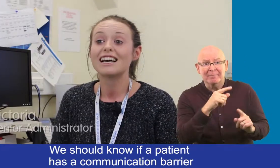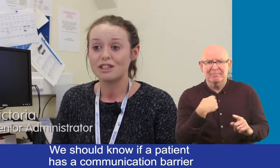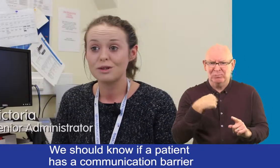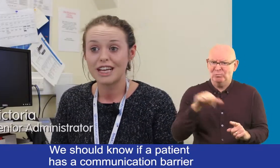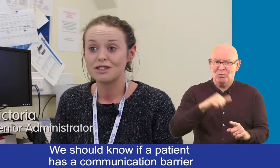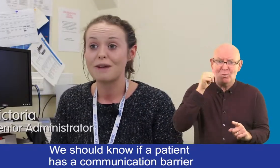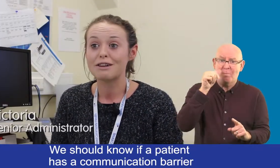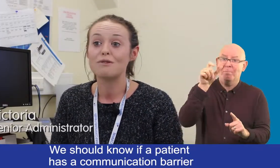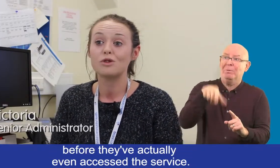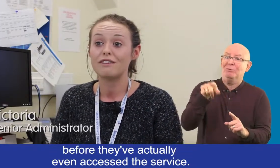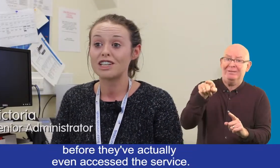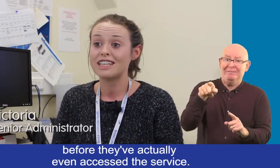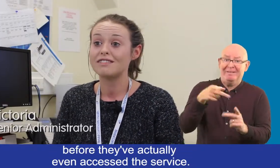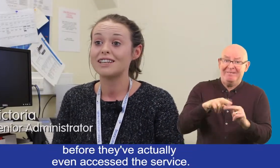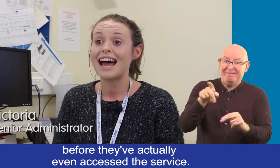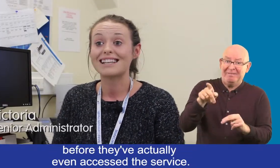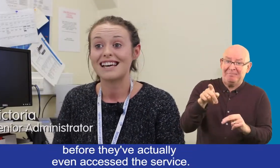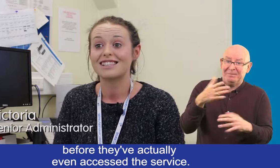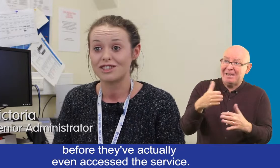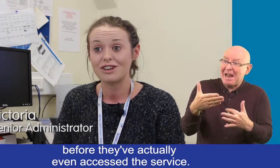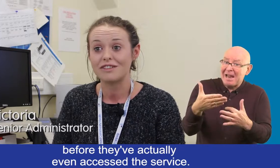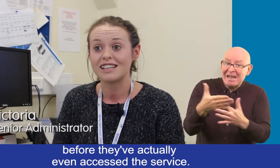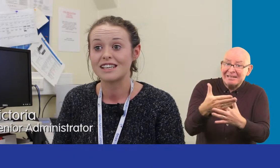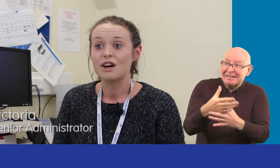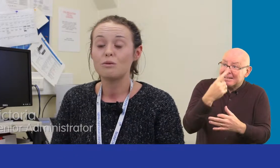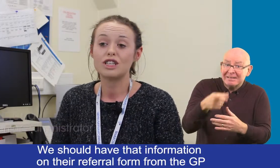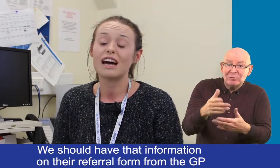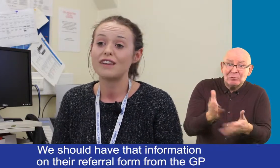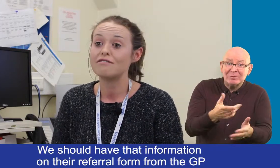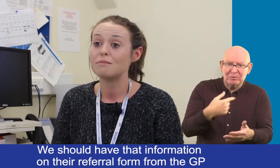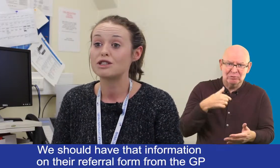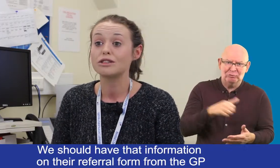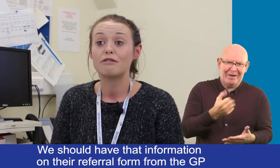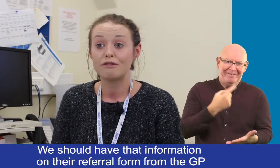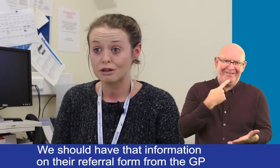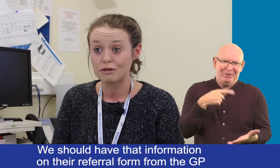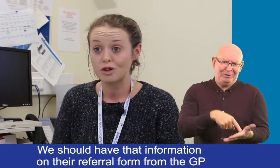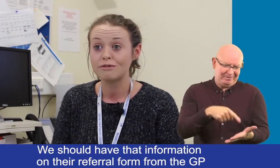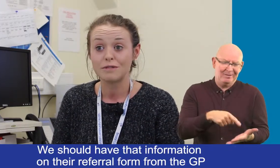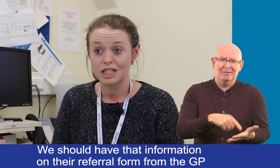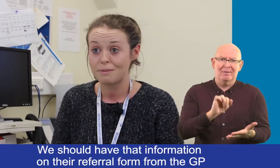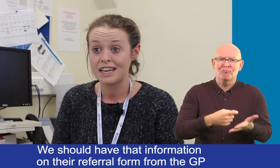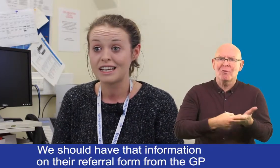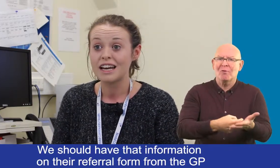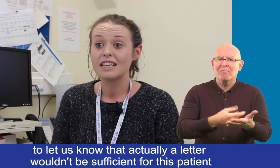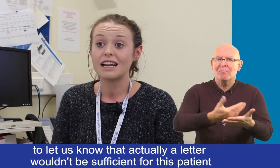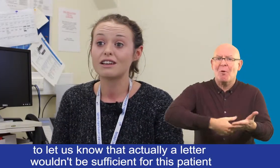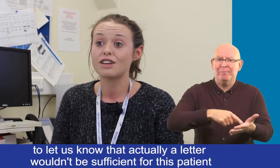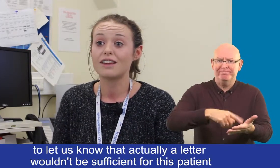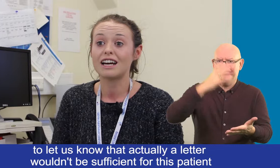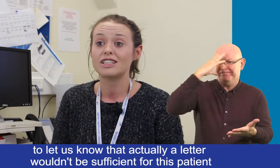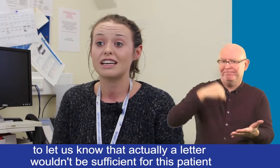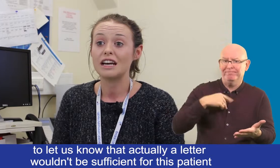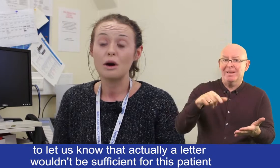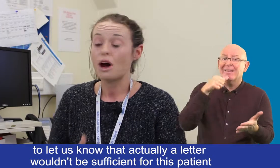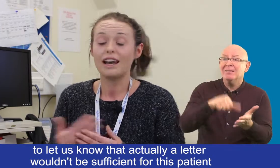a patient has a communication barrier before they've actually even accessed the service. We should have that information on their referral form from the GP to let us